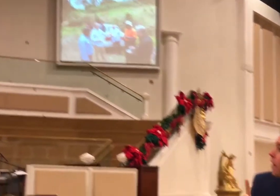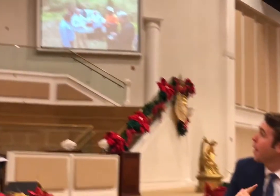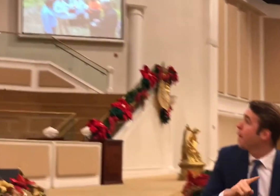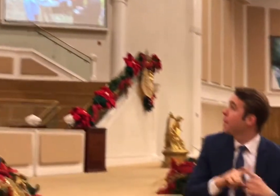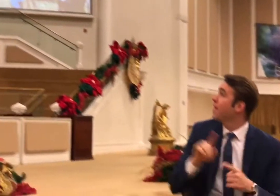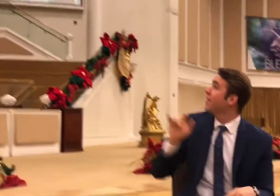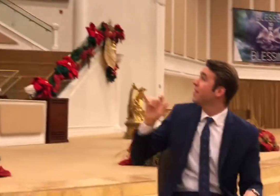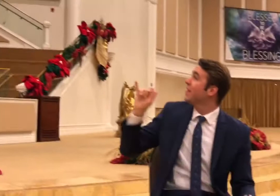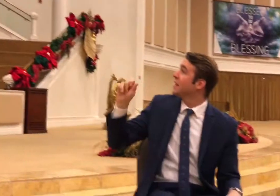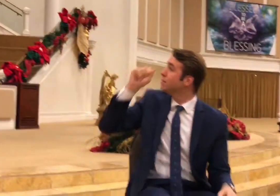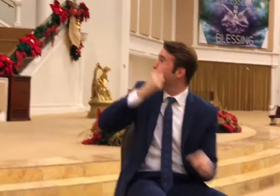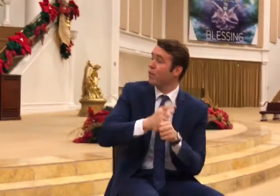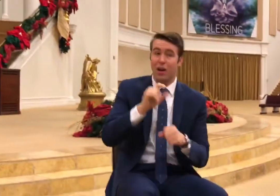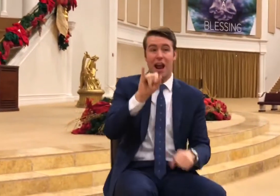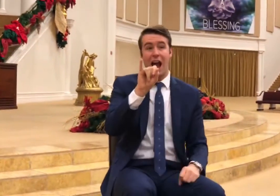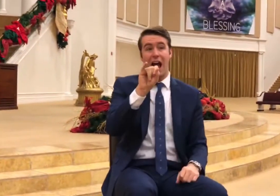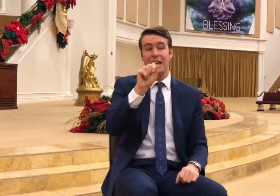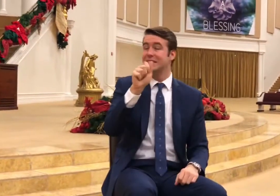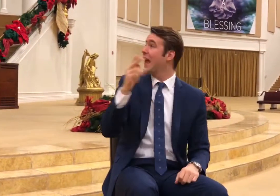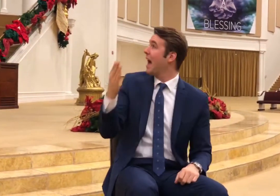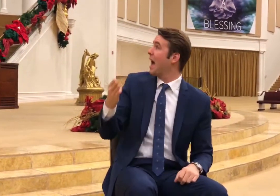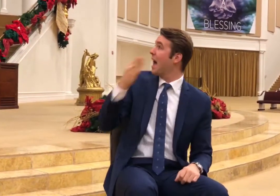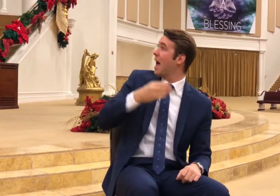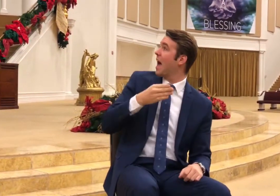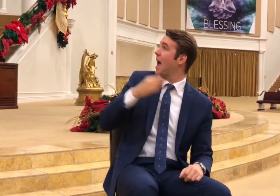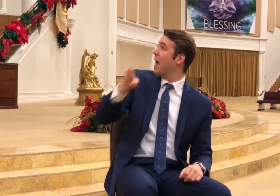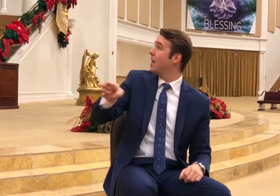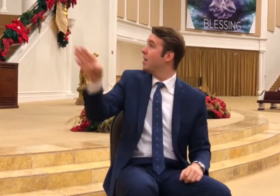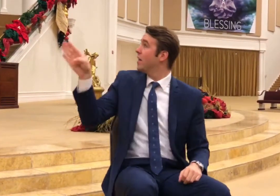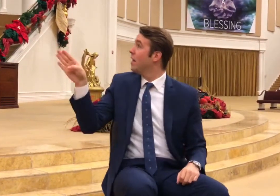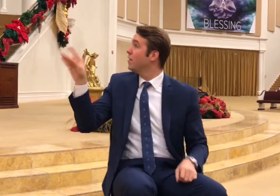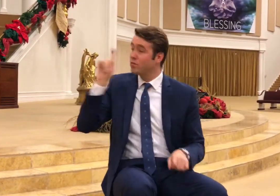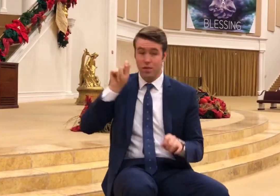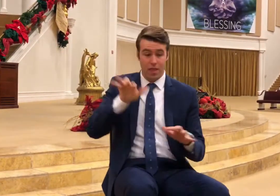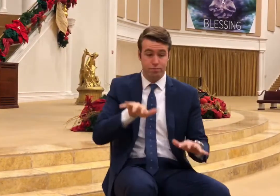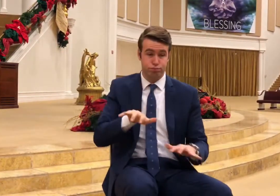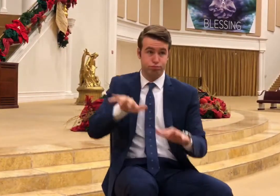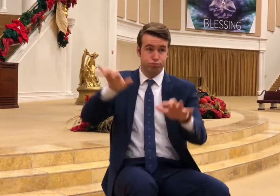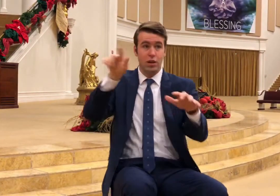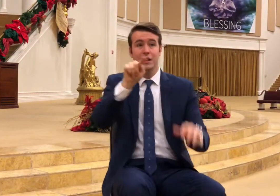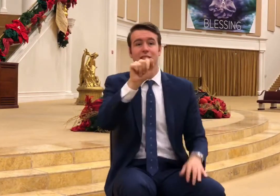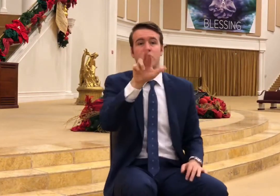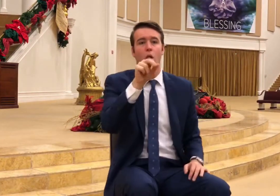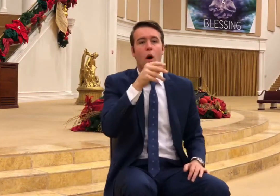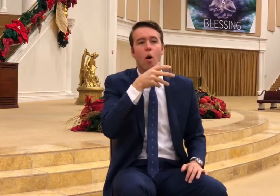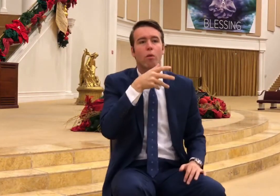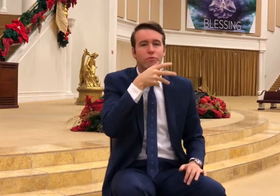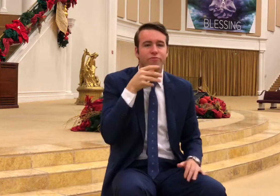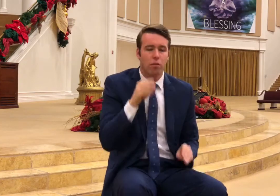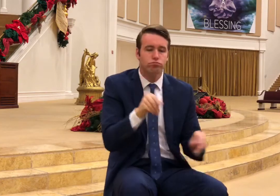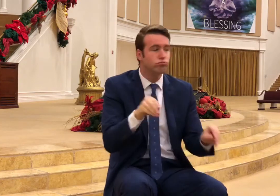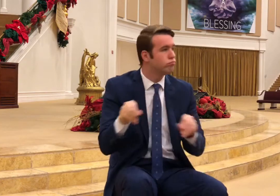pastor's farm. That's Brother Isaiah on the left, and there's taro planted up those hills there, and